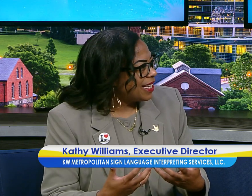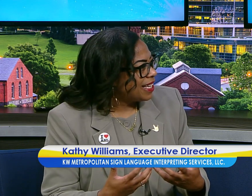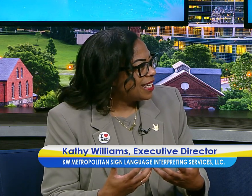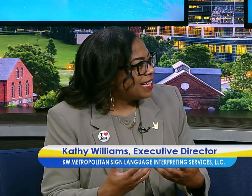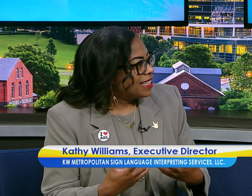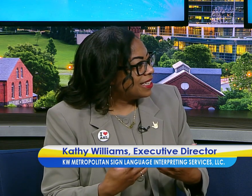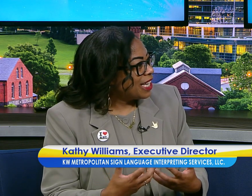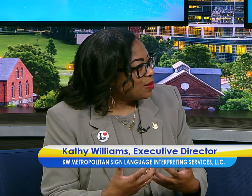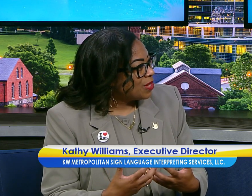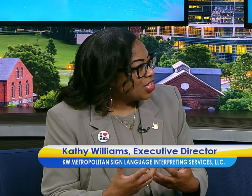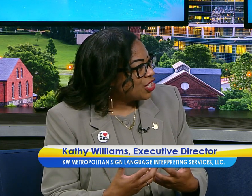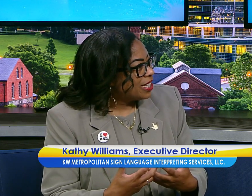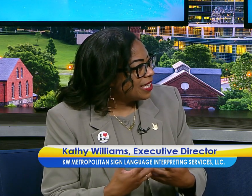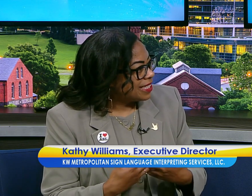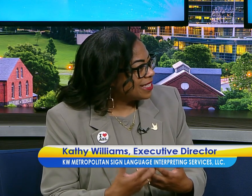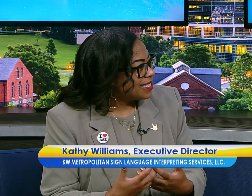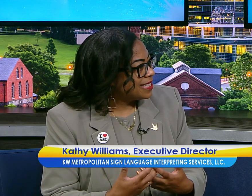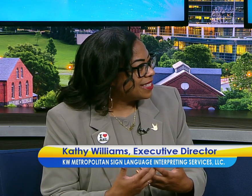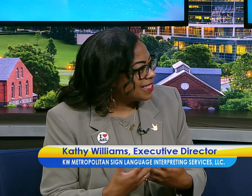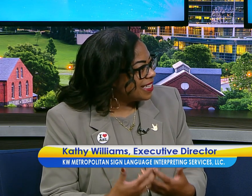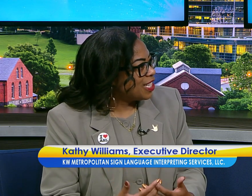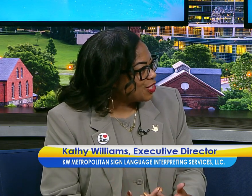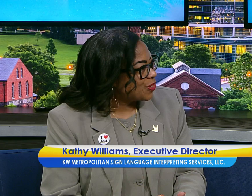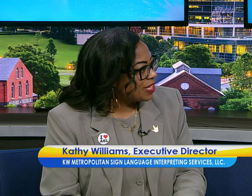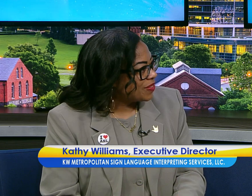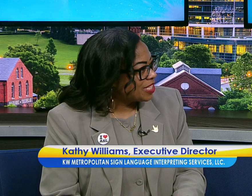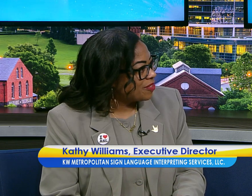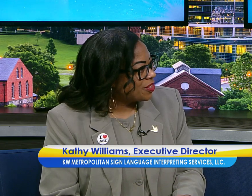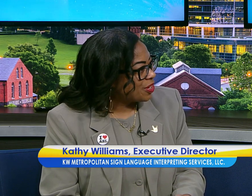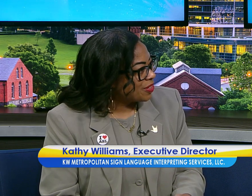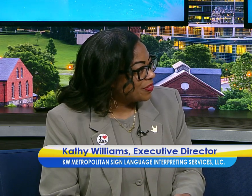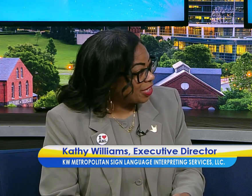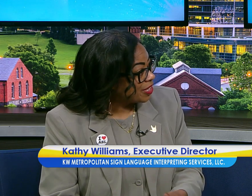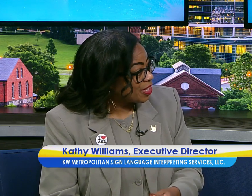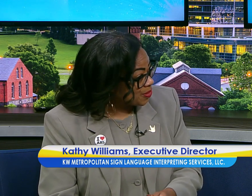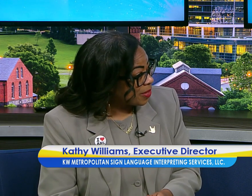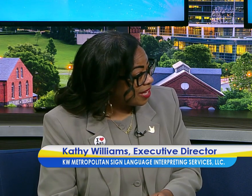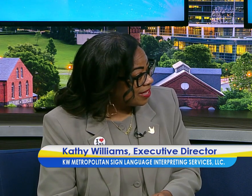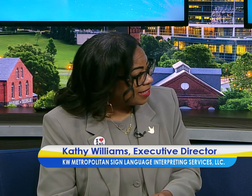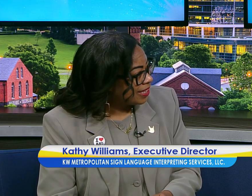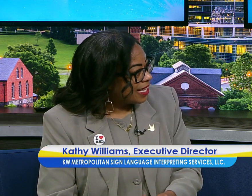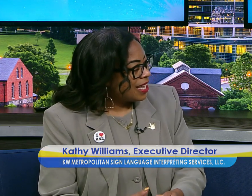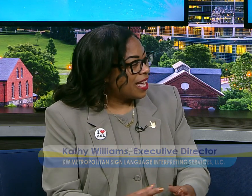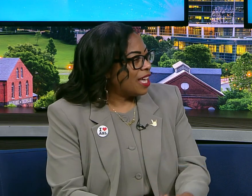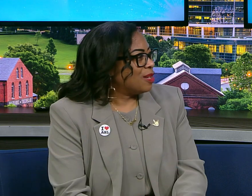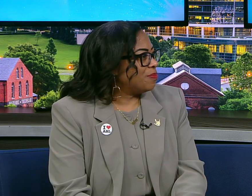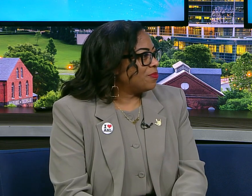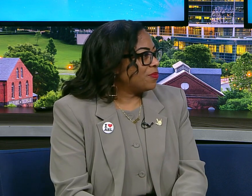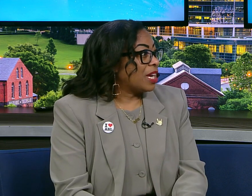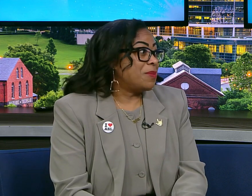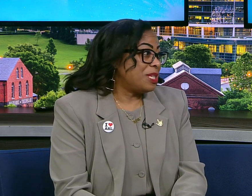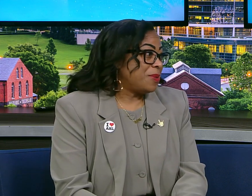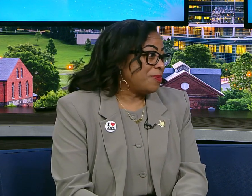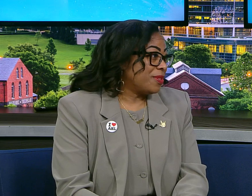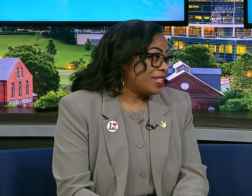celebrating the language and existence and history of the deaf and hard of hearing as well. Many people